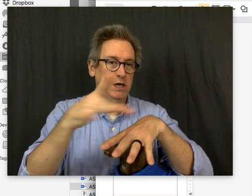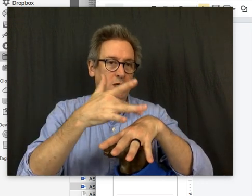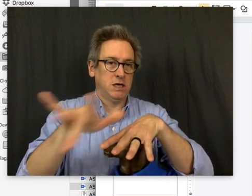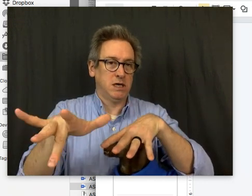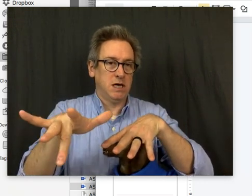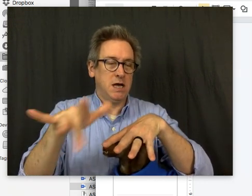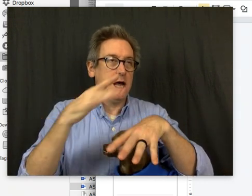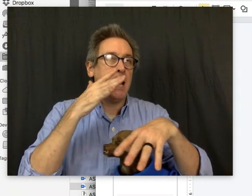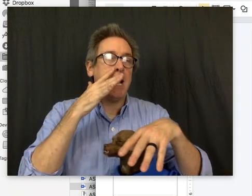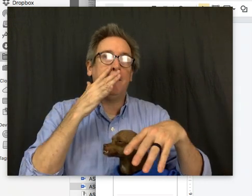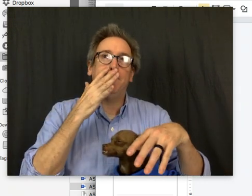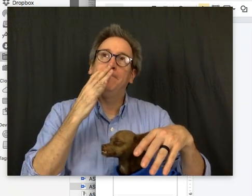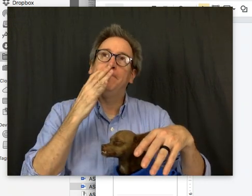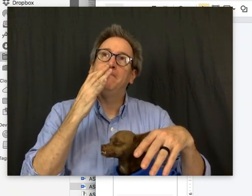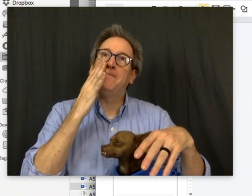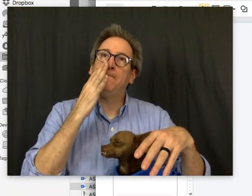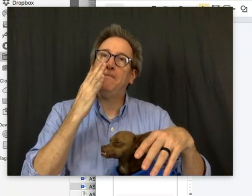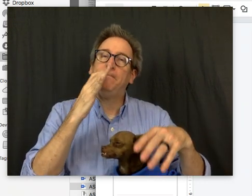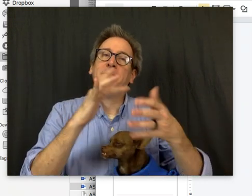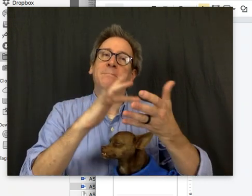rude.